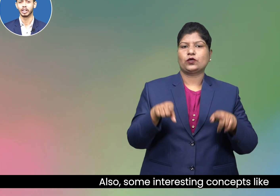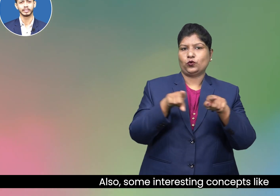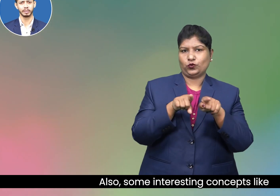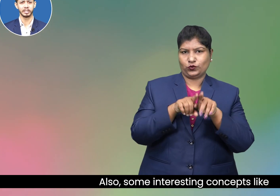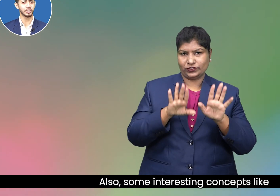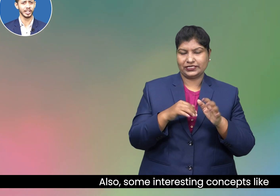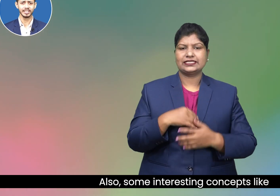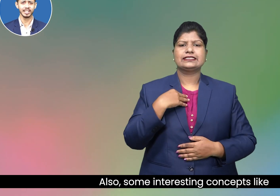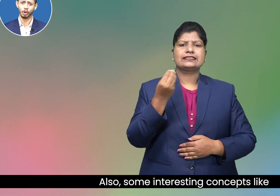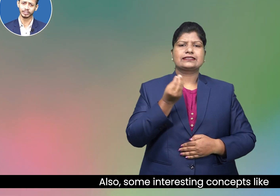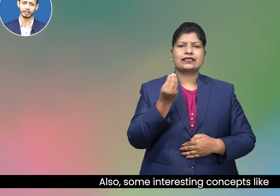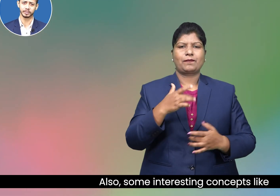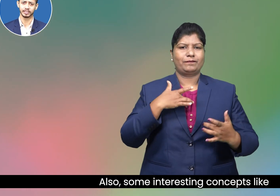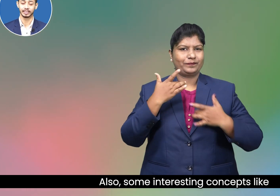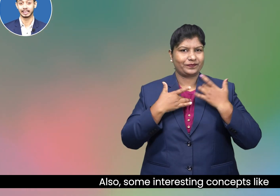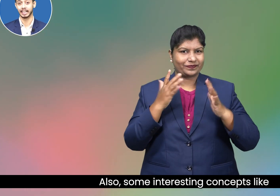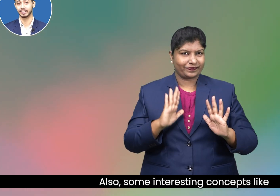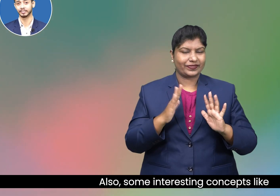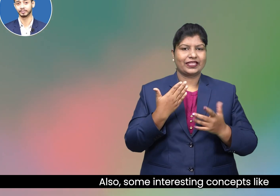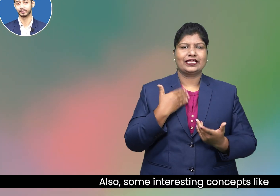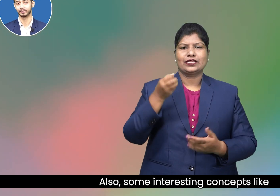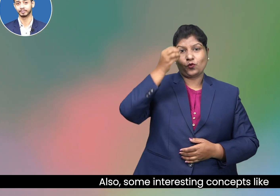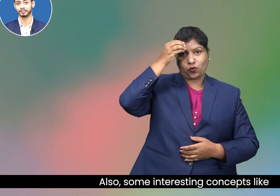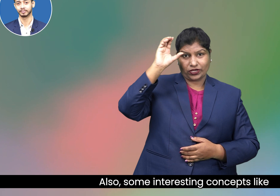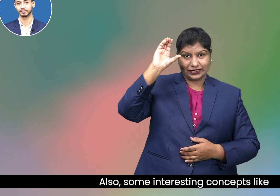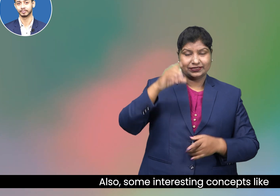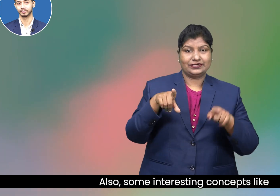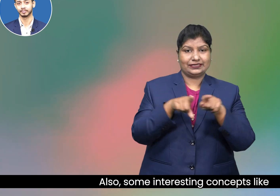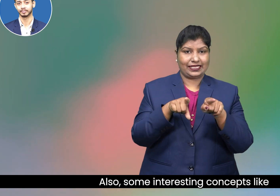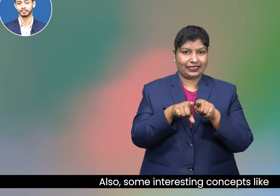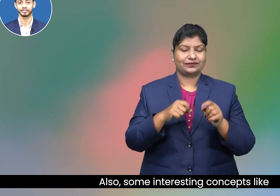Also, some interesting concepts like